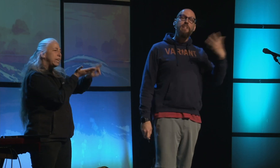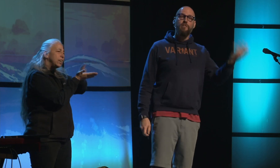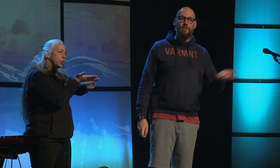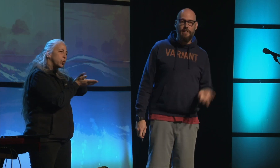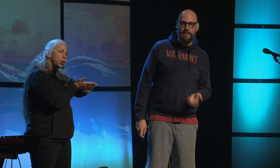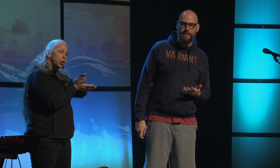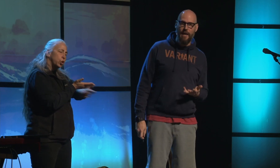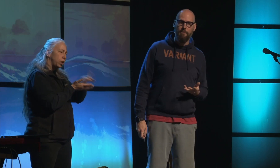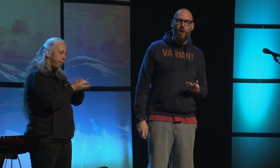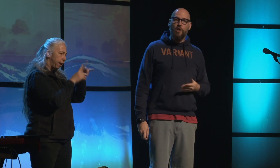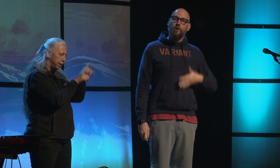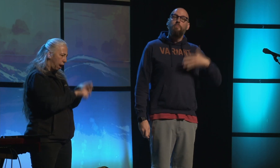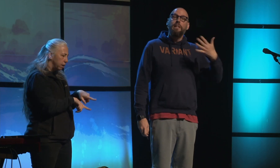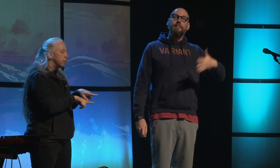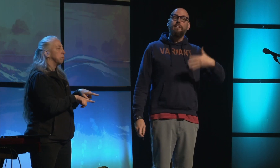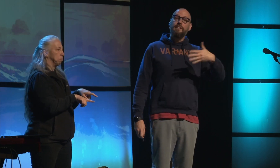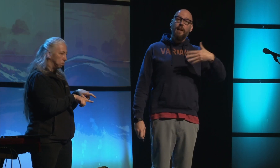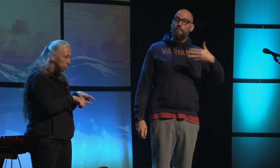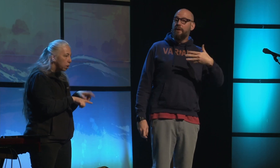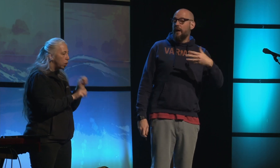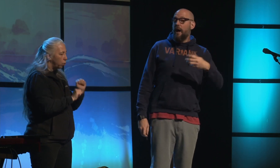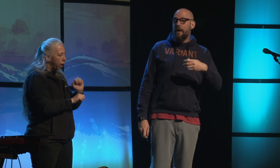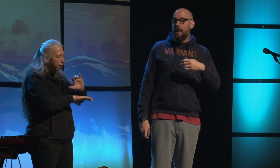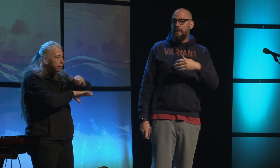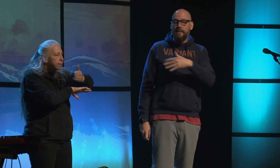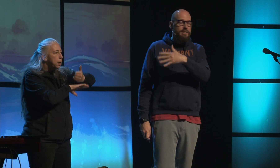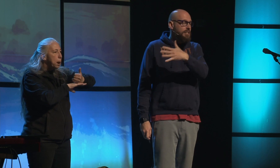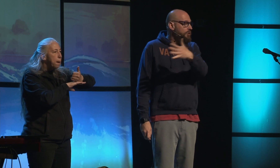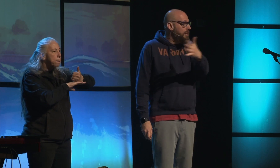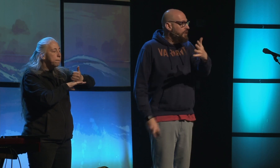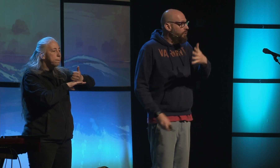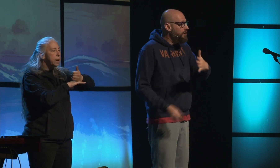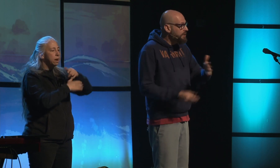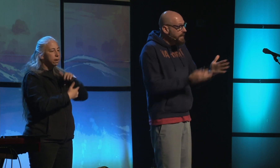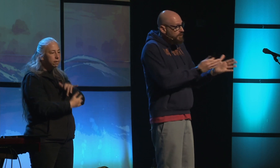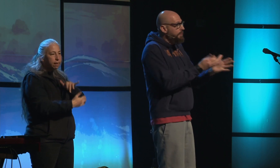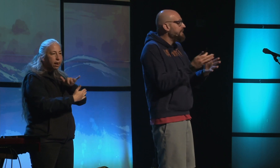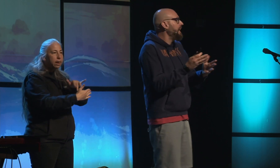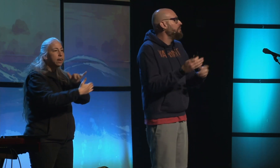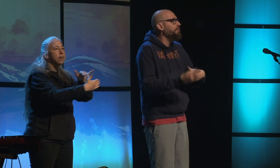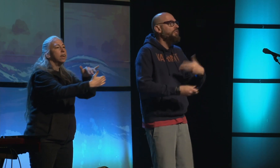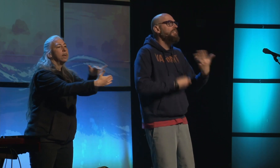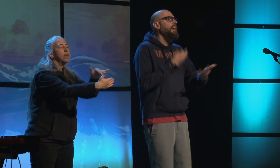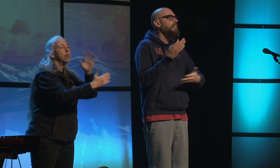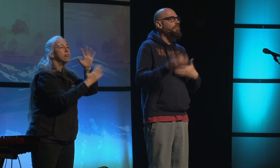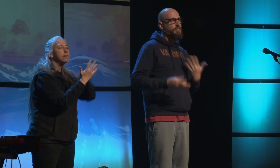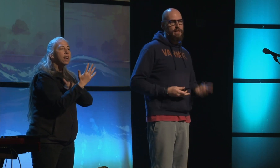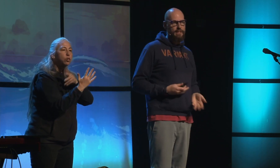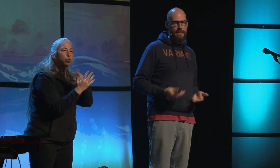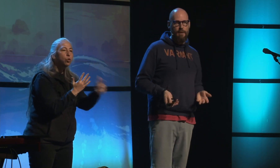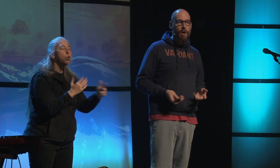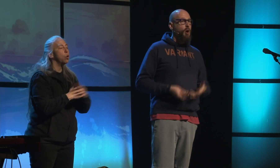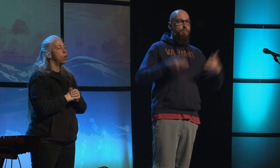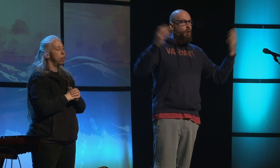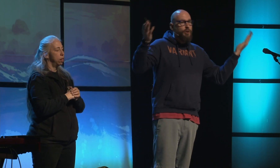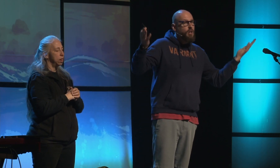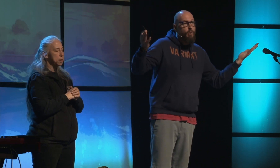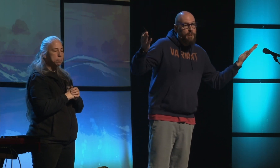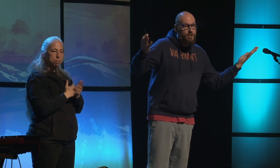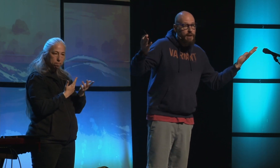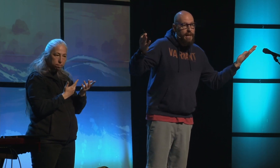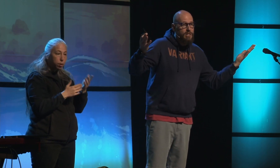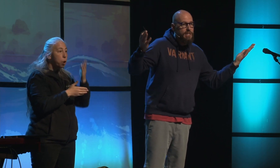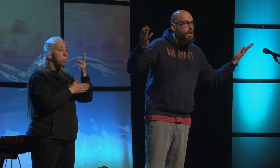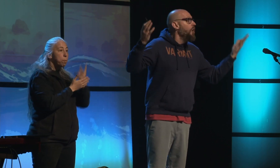right? You could research the exam. You could begin to set up a situation where you say, here's my schedule for studying for the exam. Both